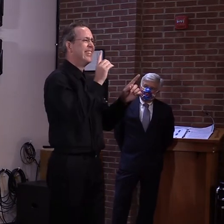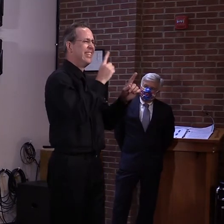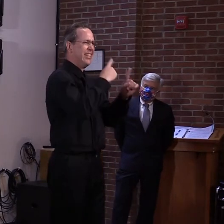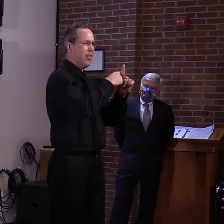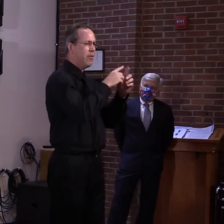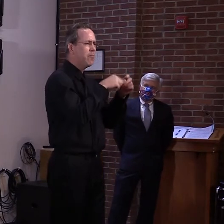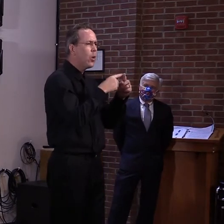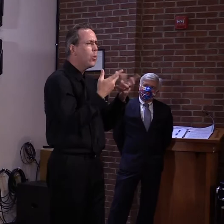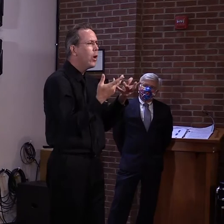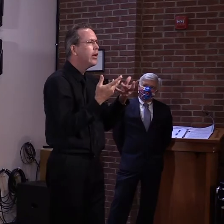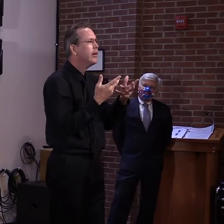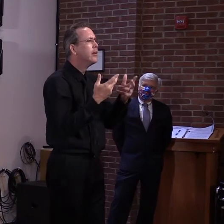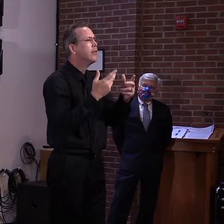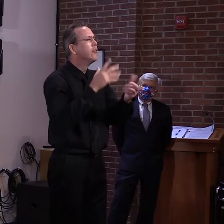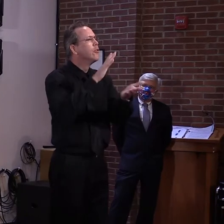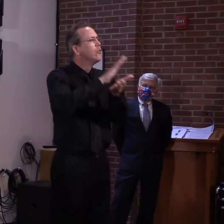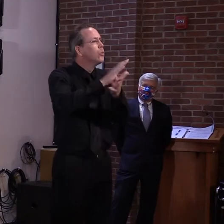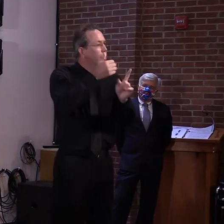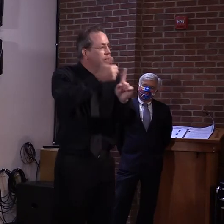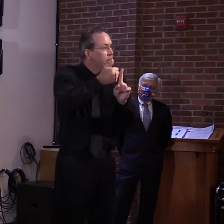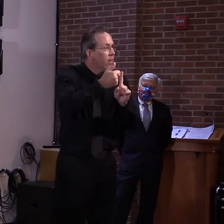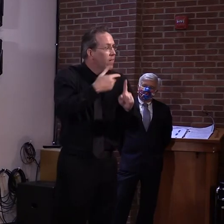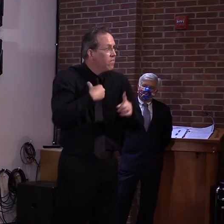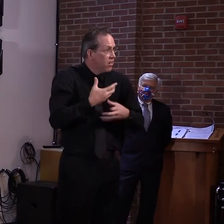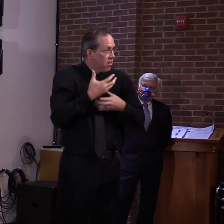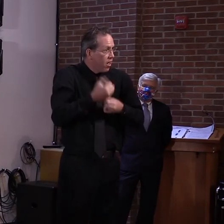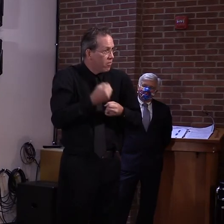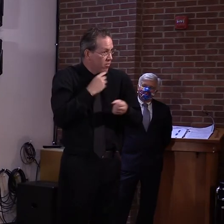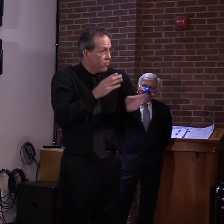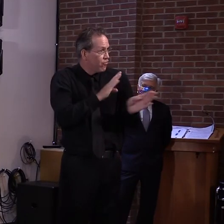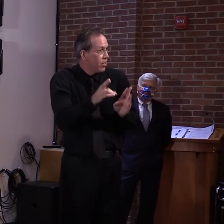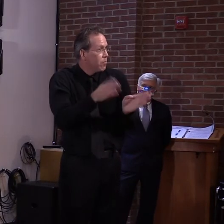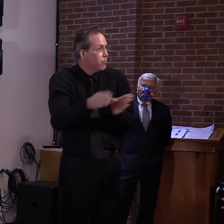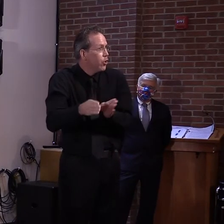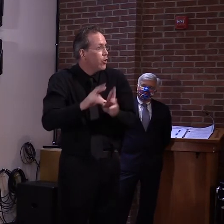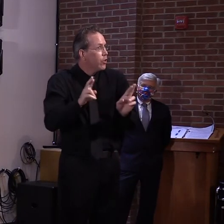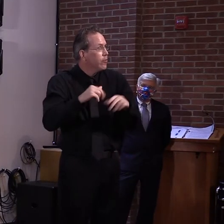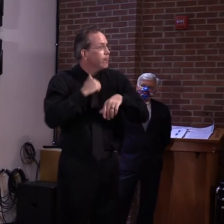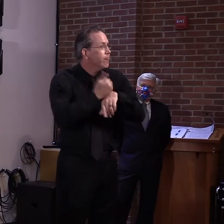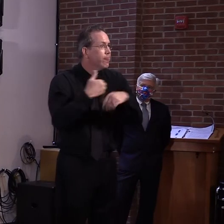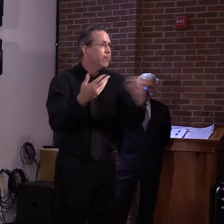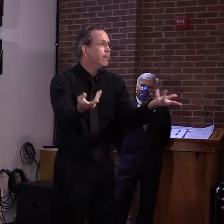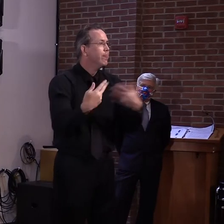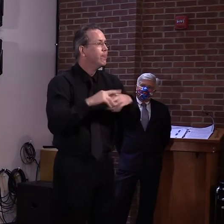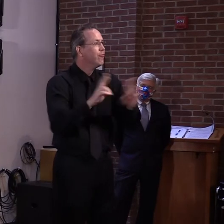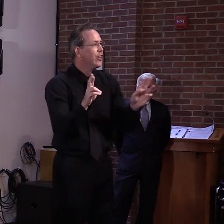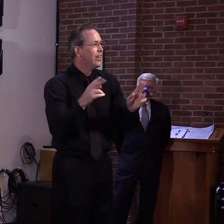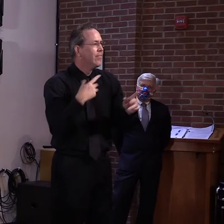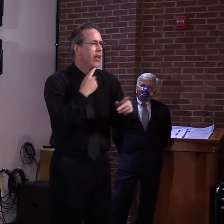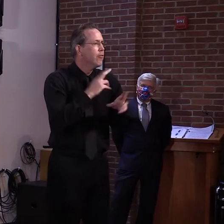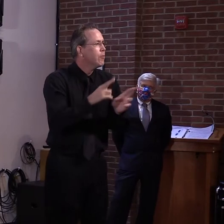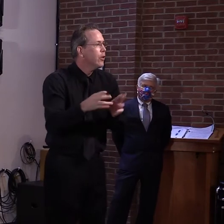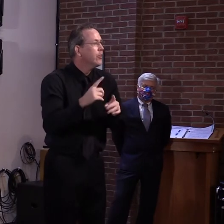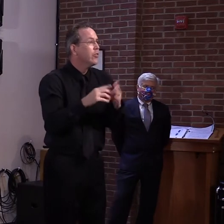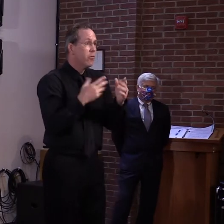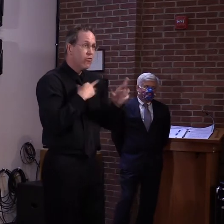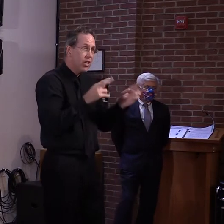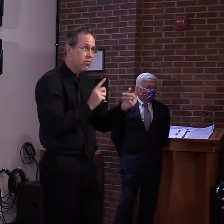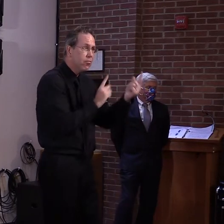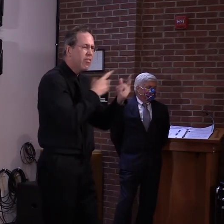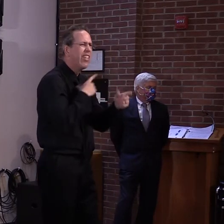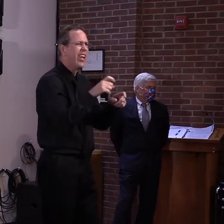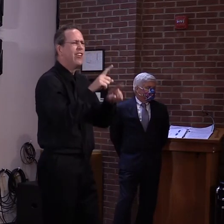their perspective, from the teachers or the union representatives' perspective, that some schools weren't